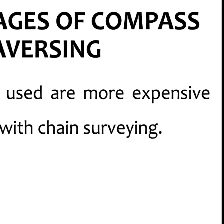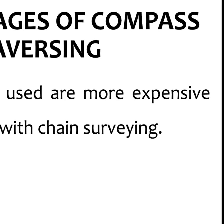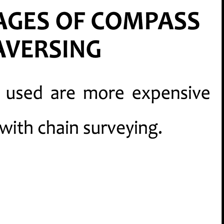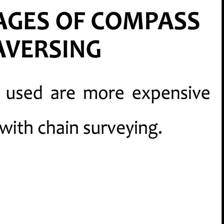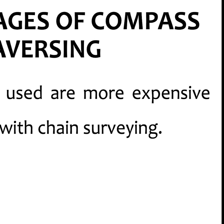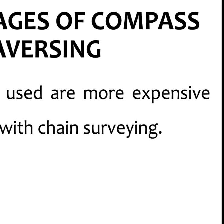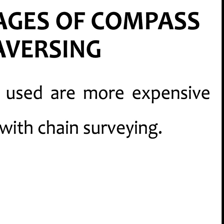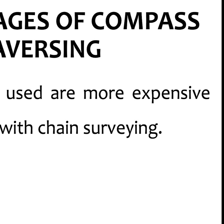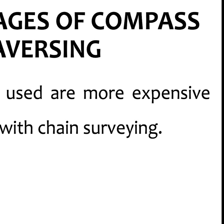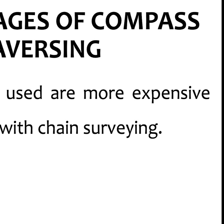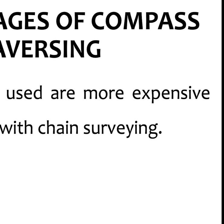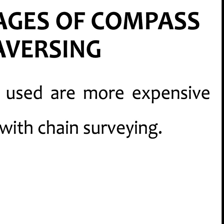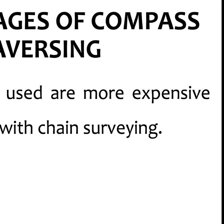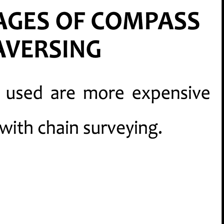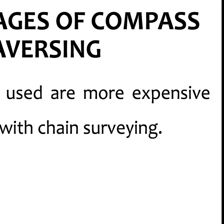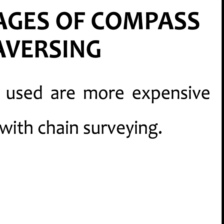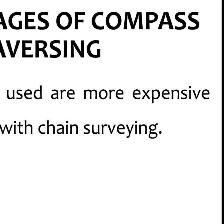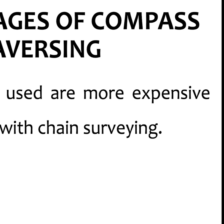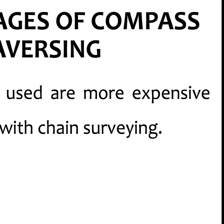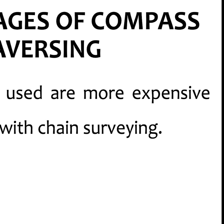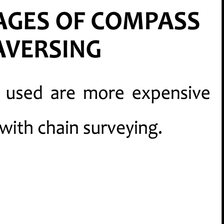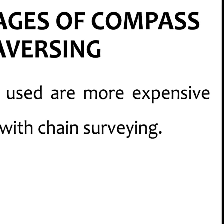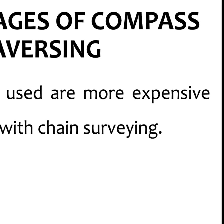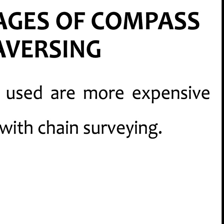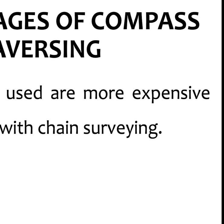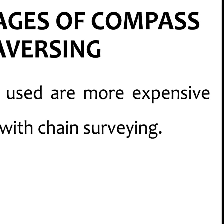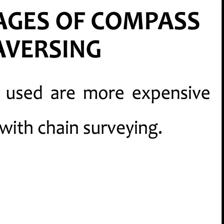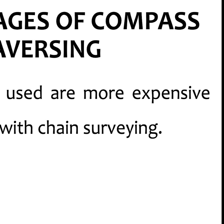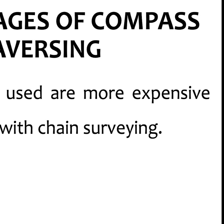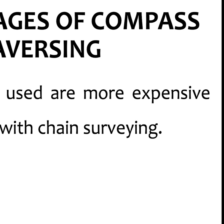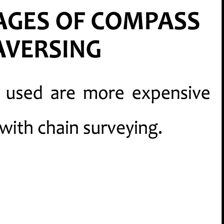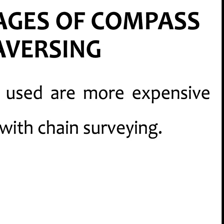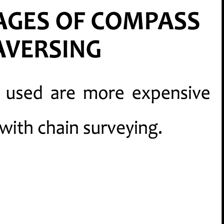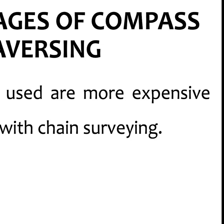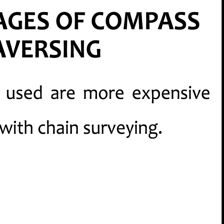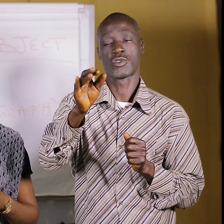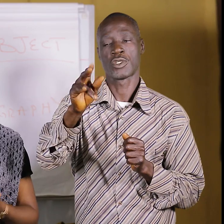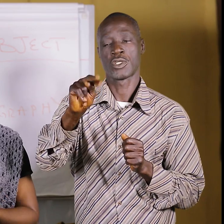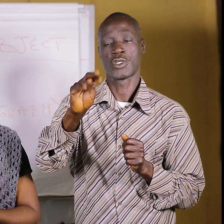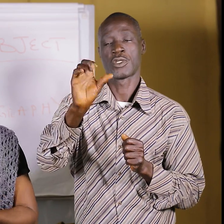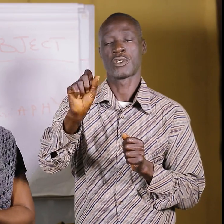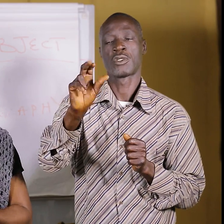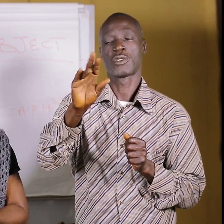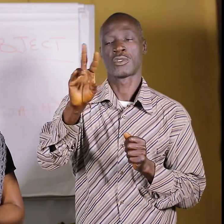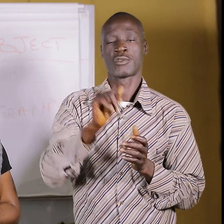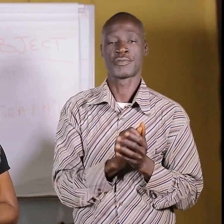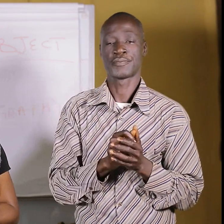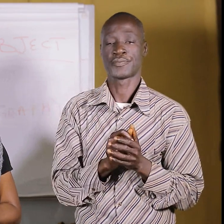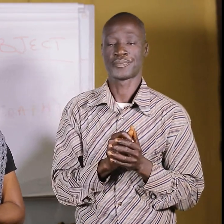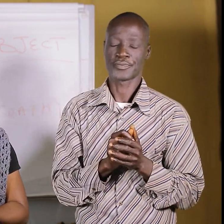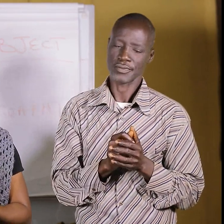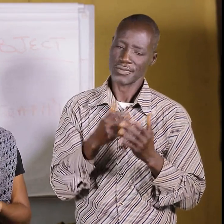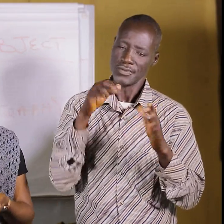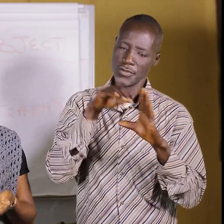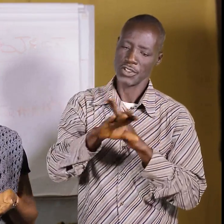more expensive when compared with chain surveying. In chain surveying,